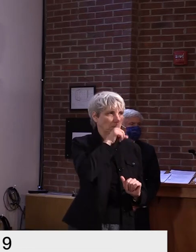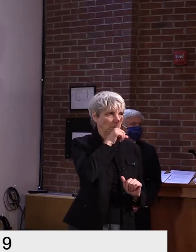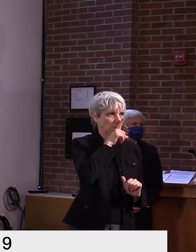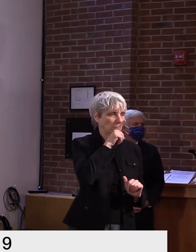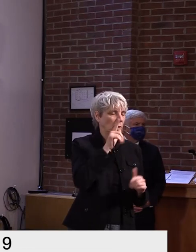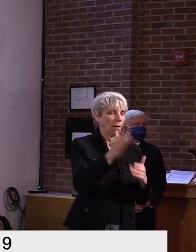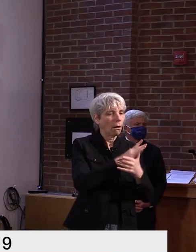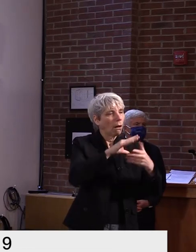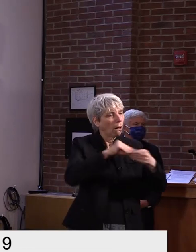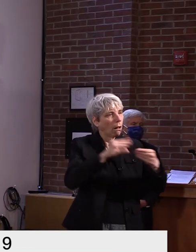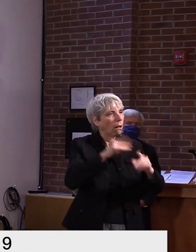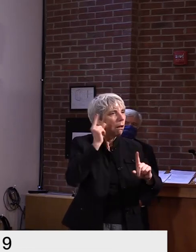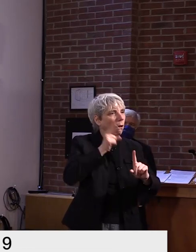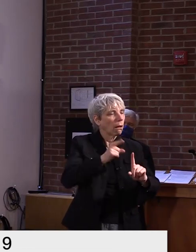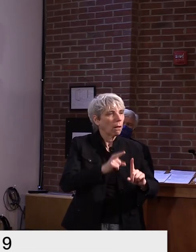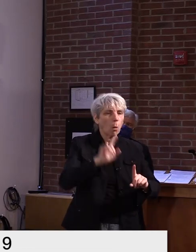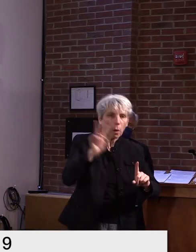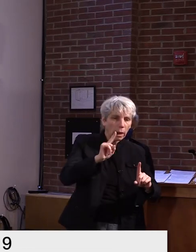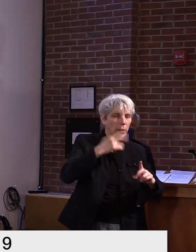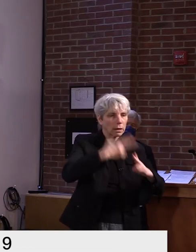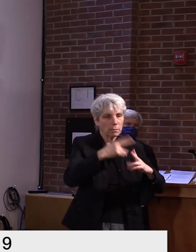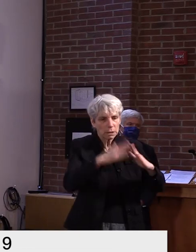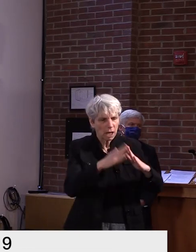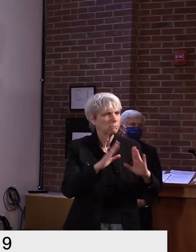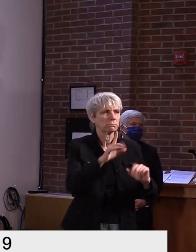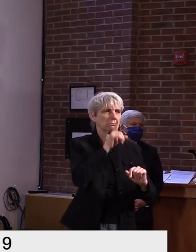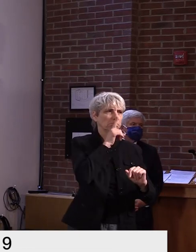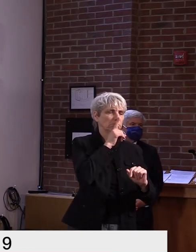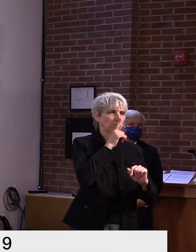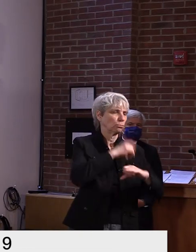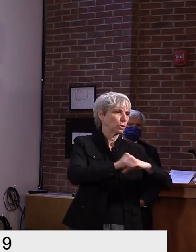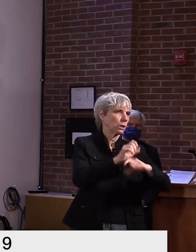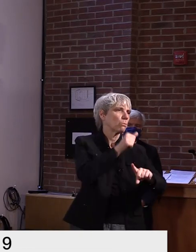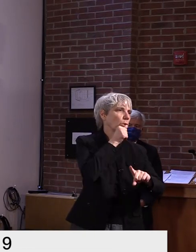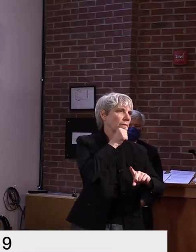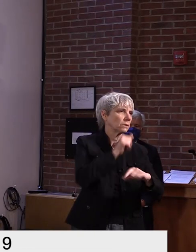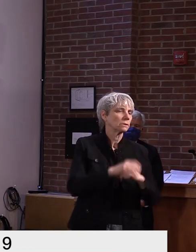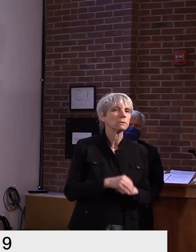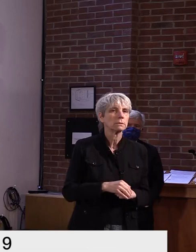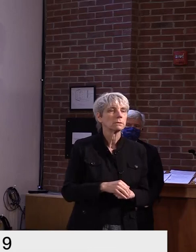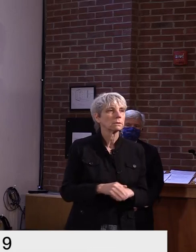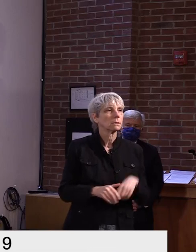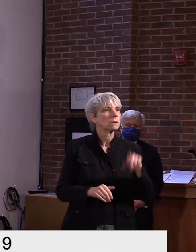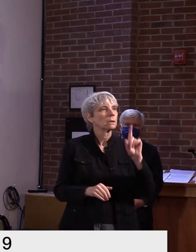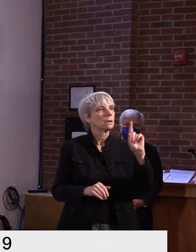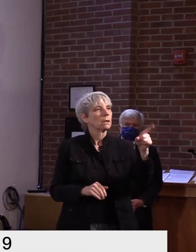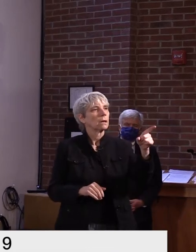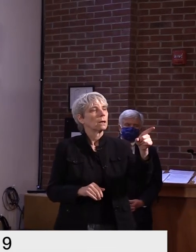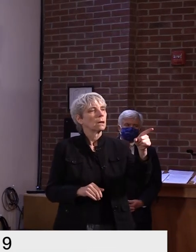descriptive information regarding any of those. Do you know maybe sort of the origin,